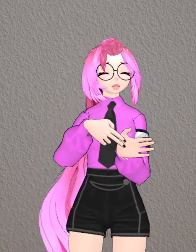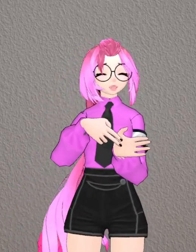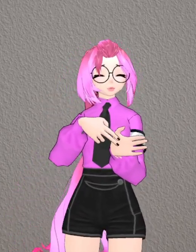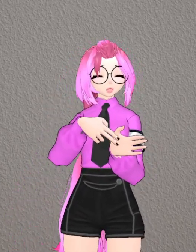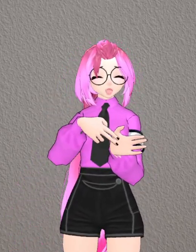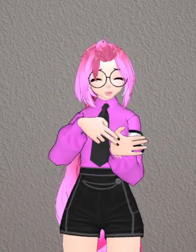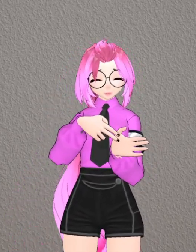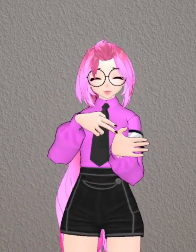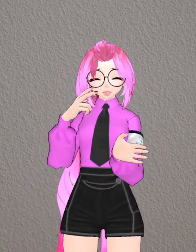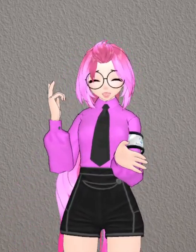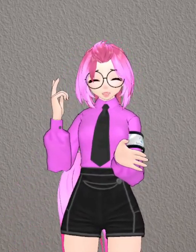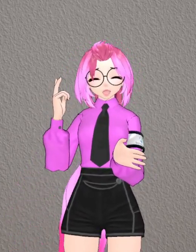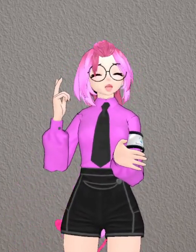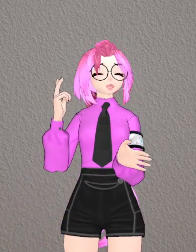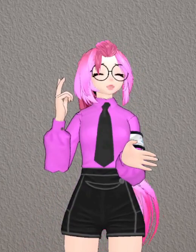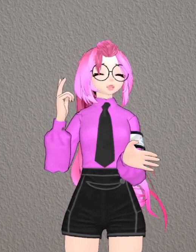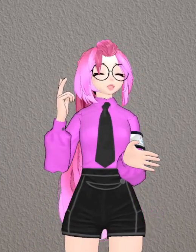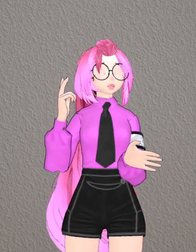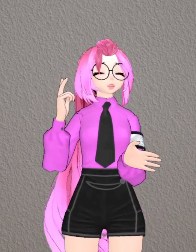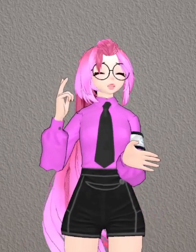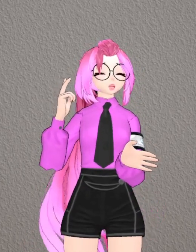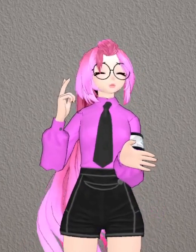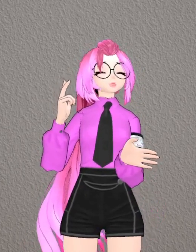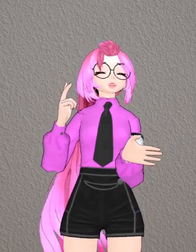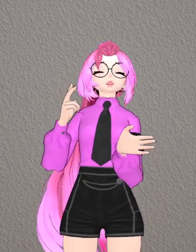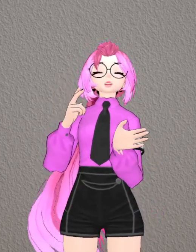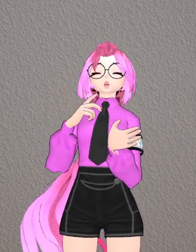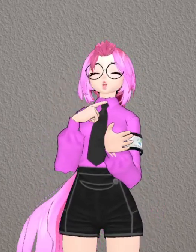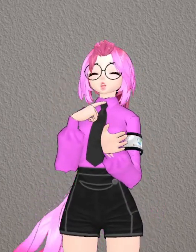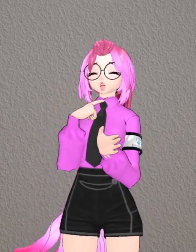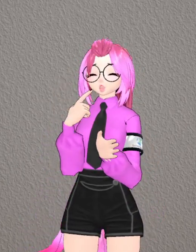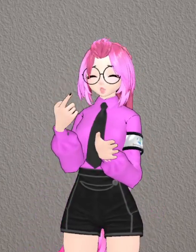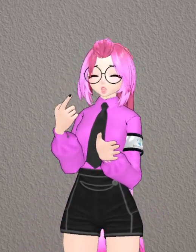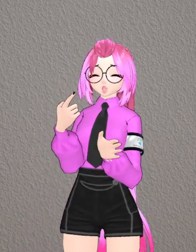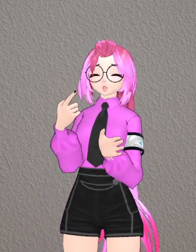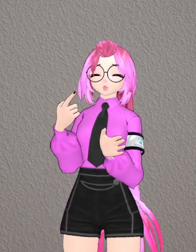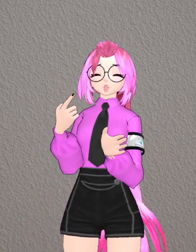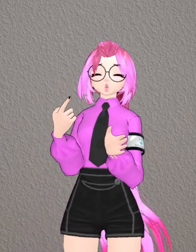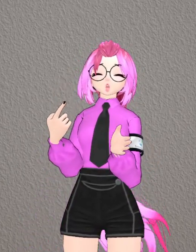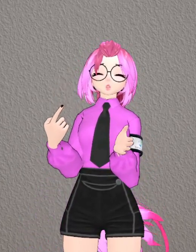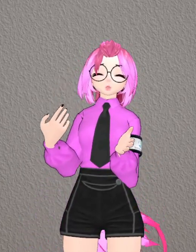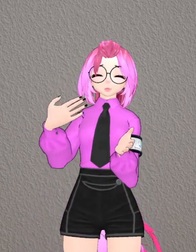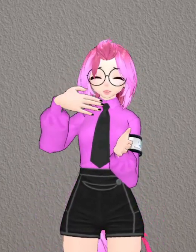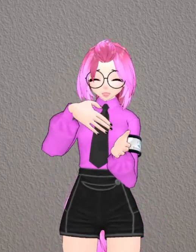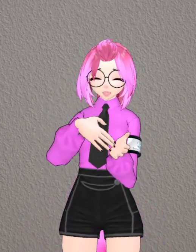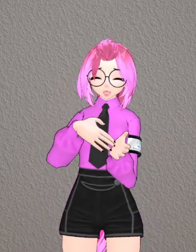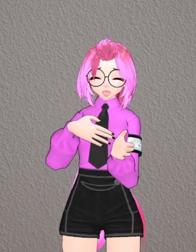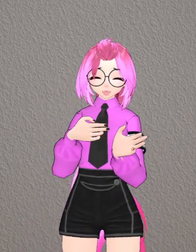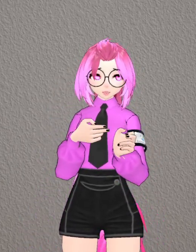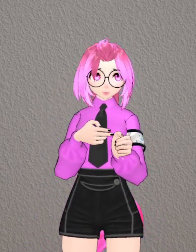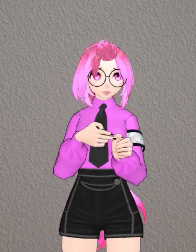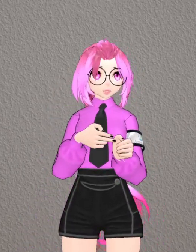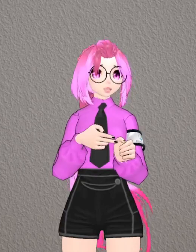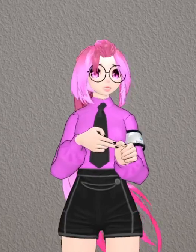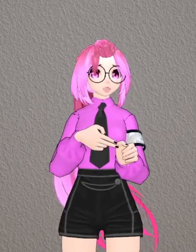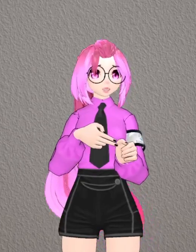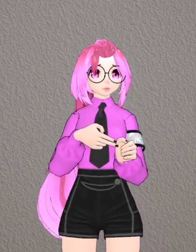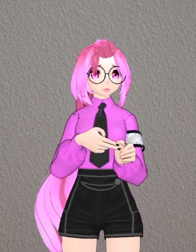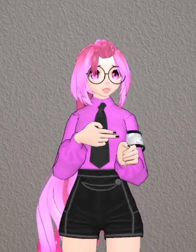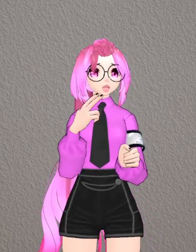the pool and you come out because you're quitting. And then if you want to tell somebody to rejoin, then you could say